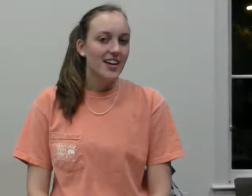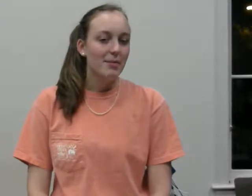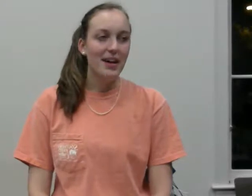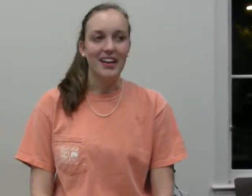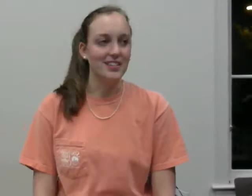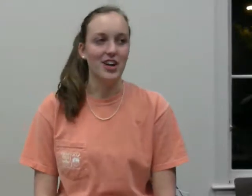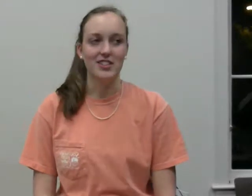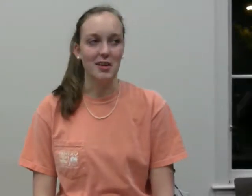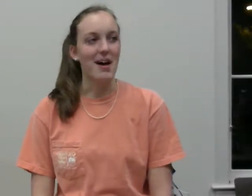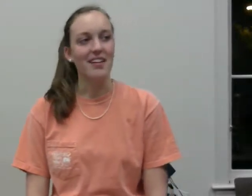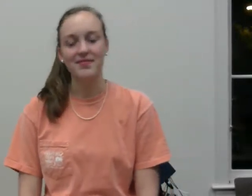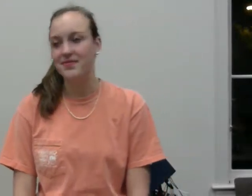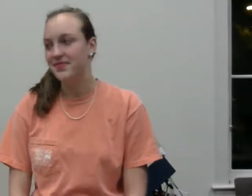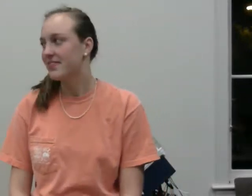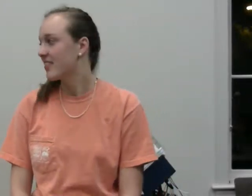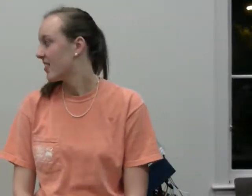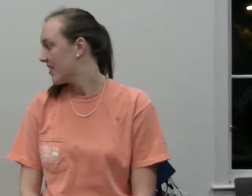My knees hurt so bad.